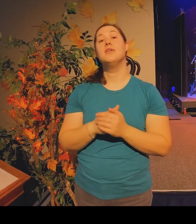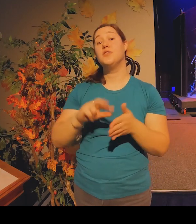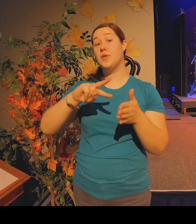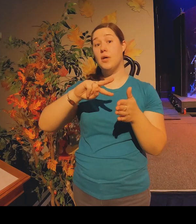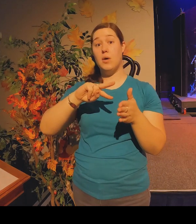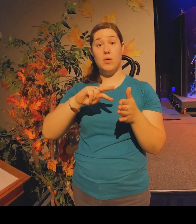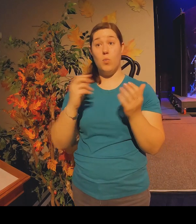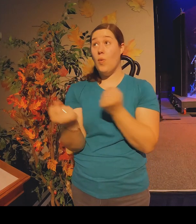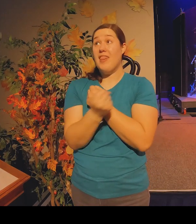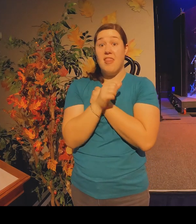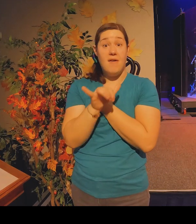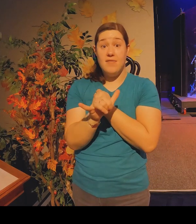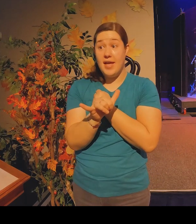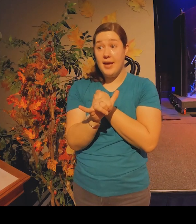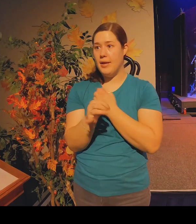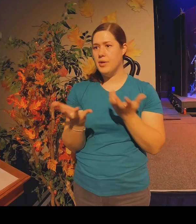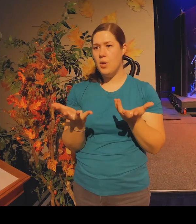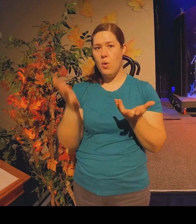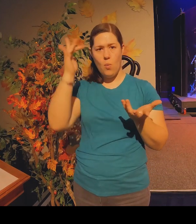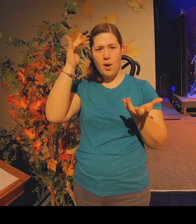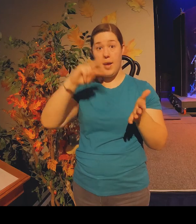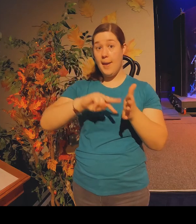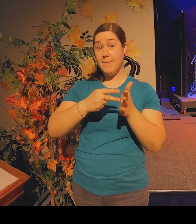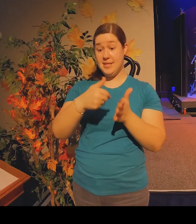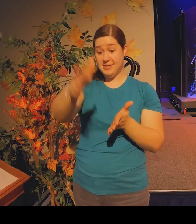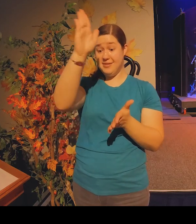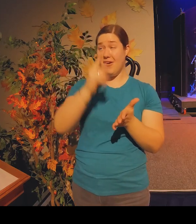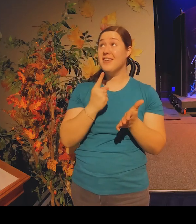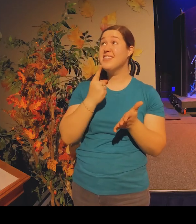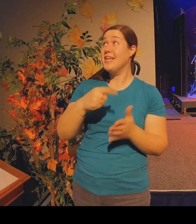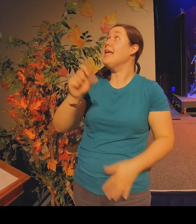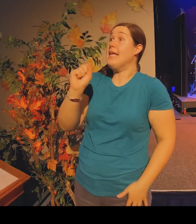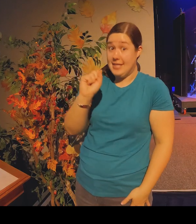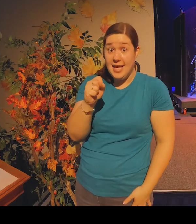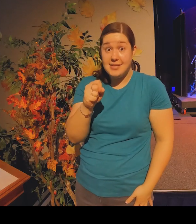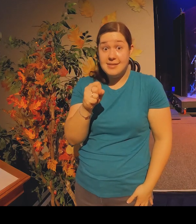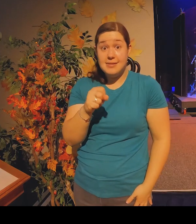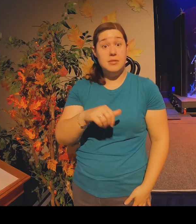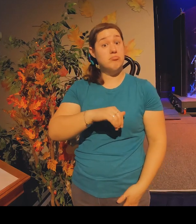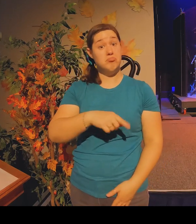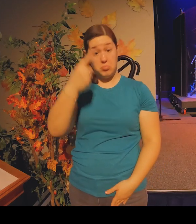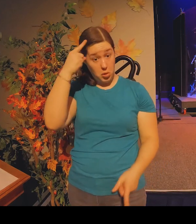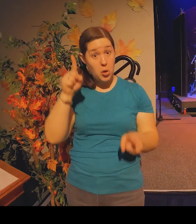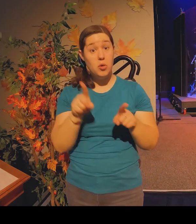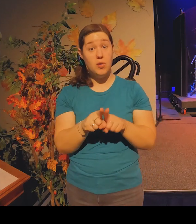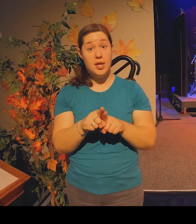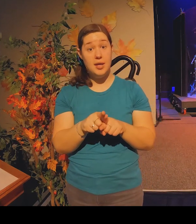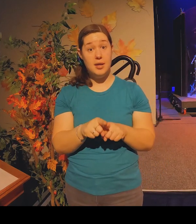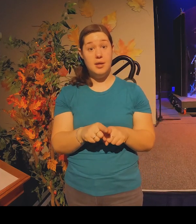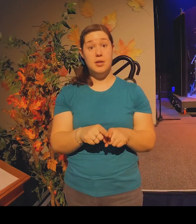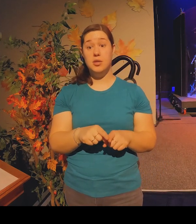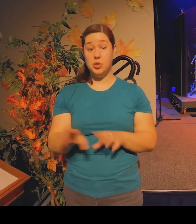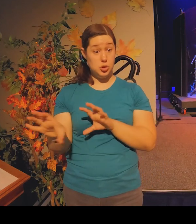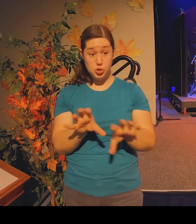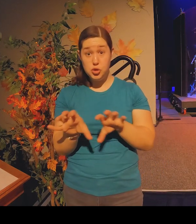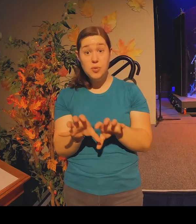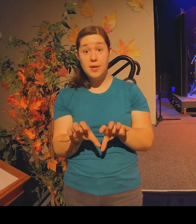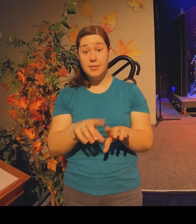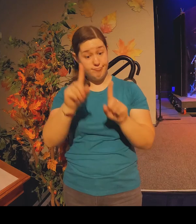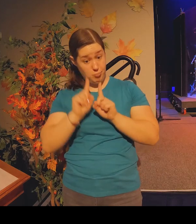I agree. I grant this answer to your prayer. I am with you. I'm going to do it. And sometimes that's how it happens. It